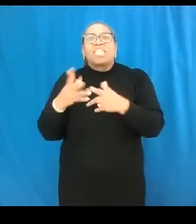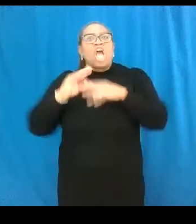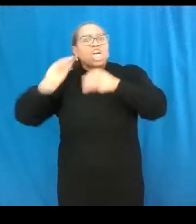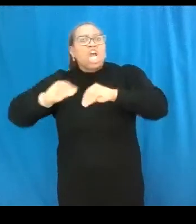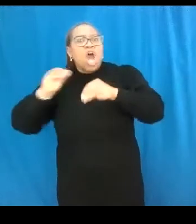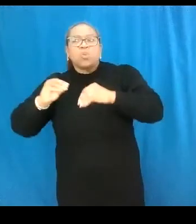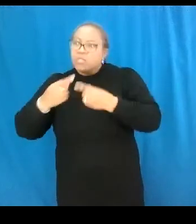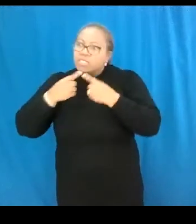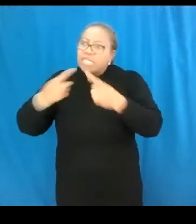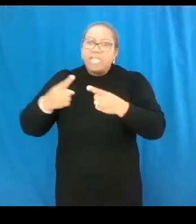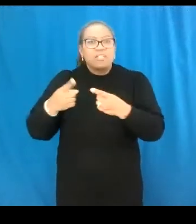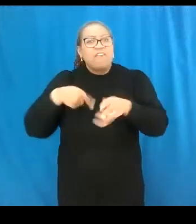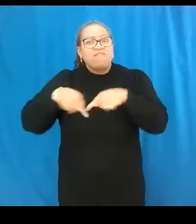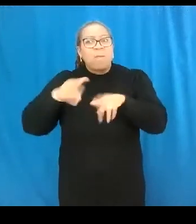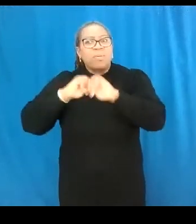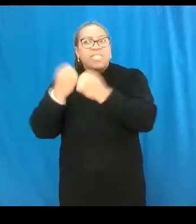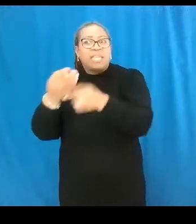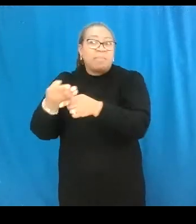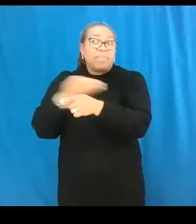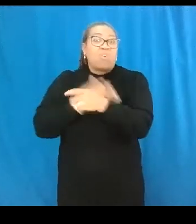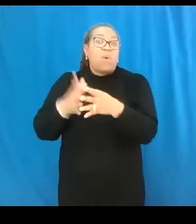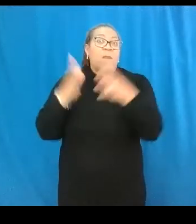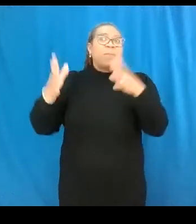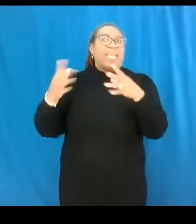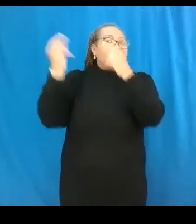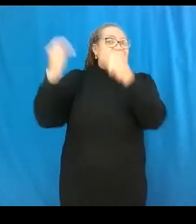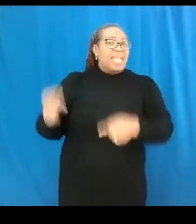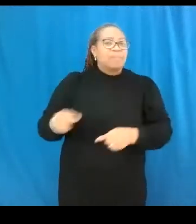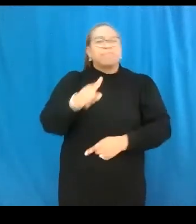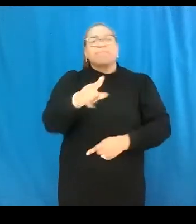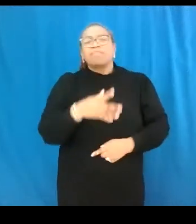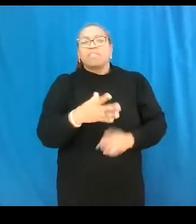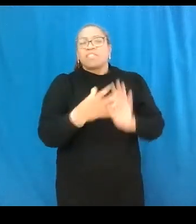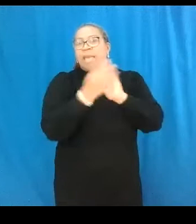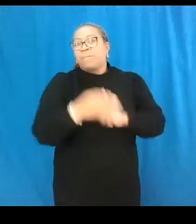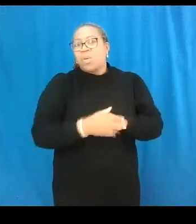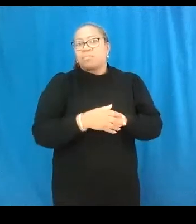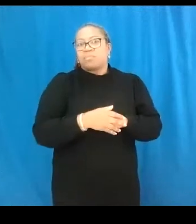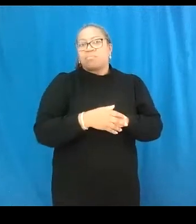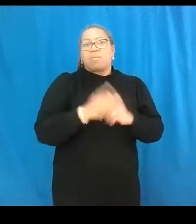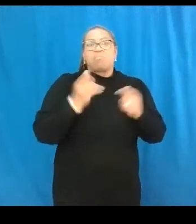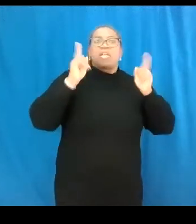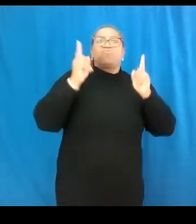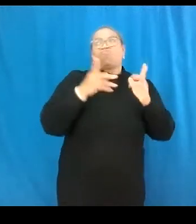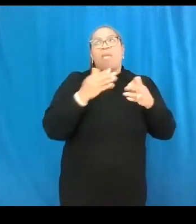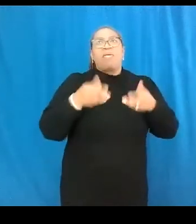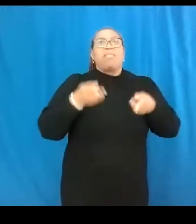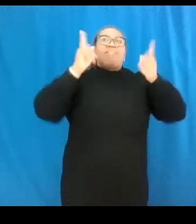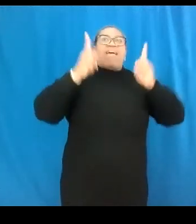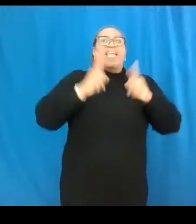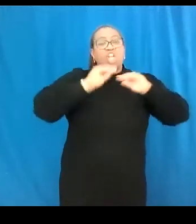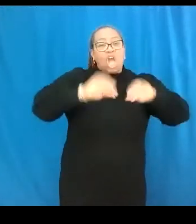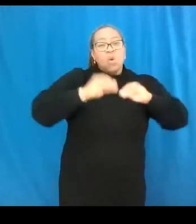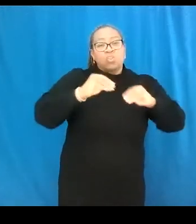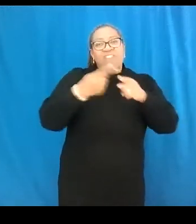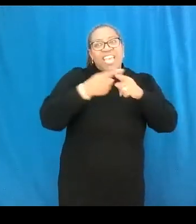before a big game. For example, I can imagine Southgate being like, to the England team, the head coach of England, being like, this is what